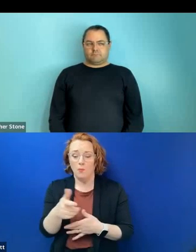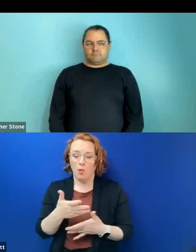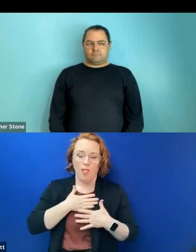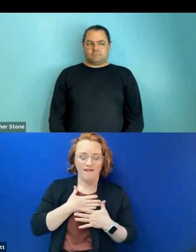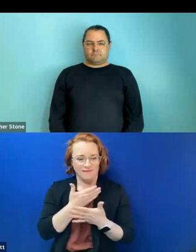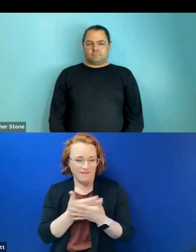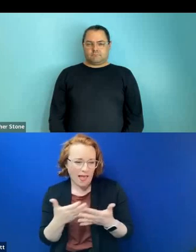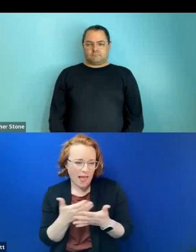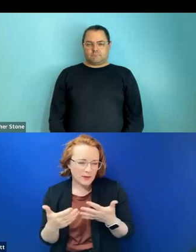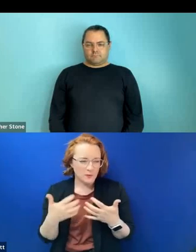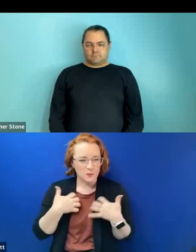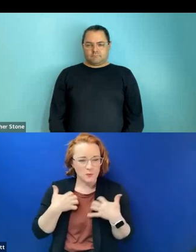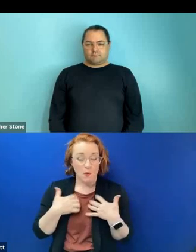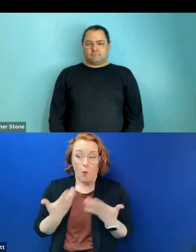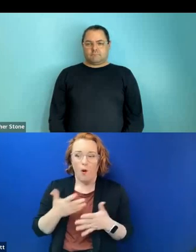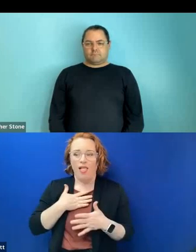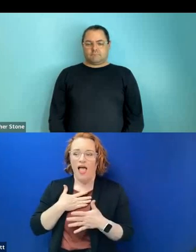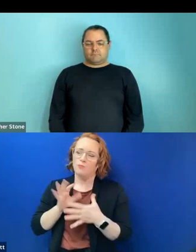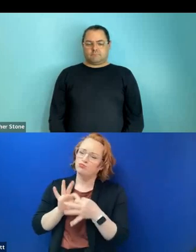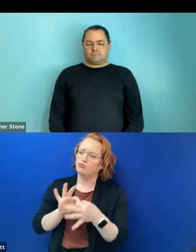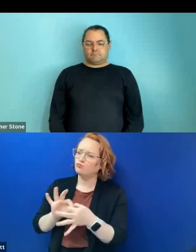are interested in working with other people,